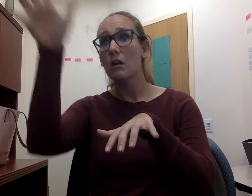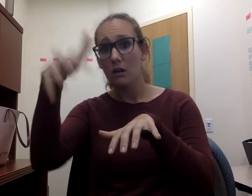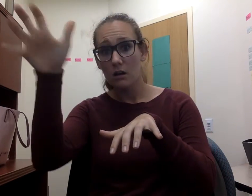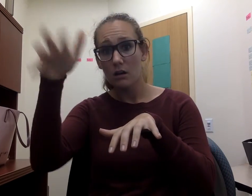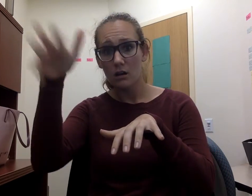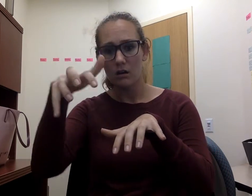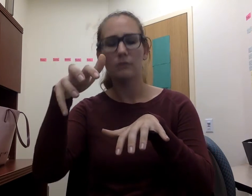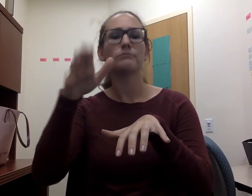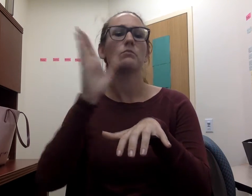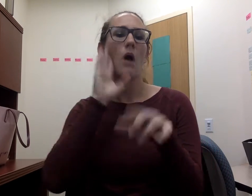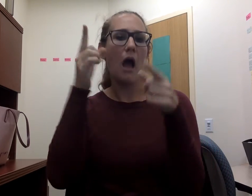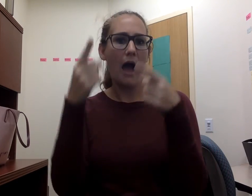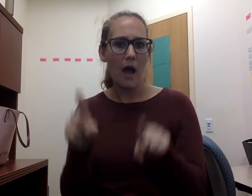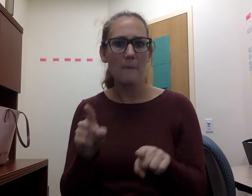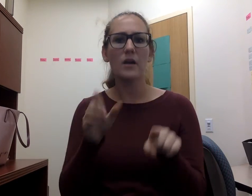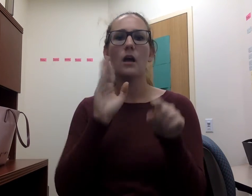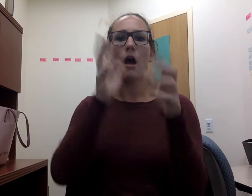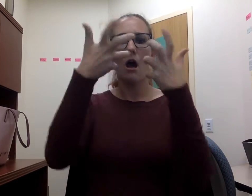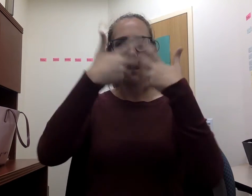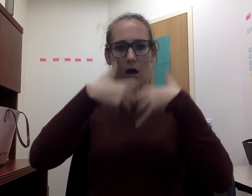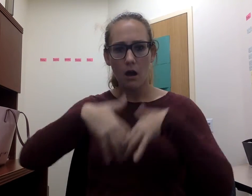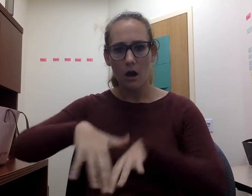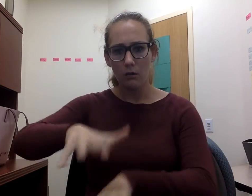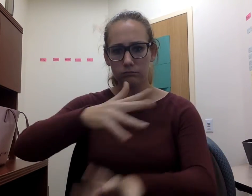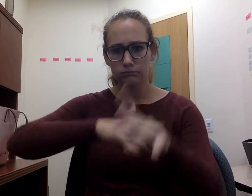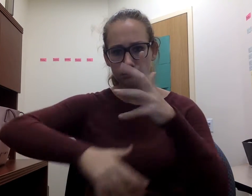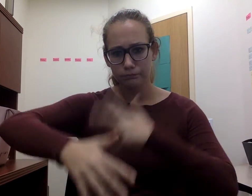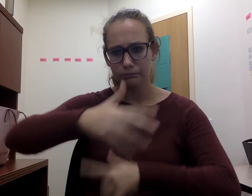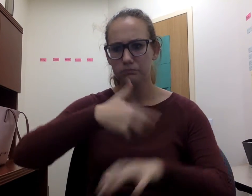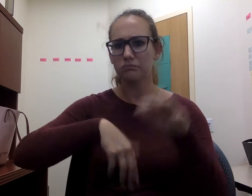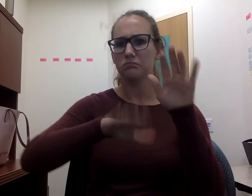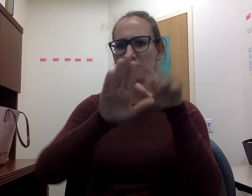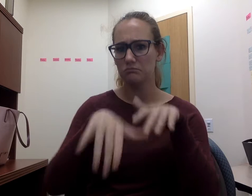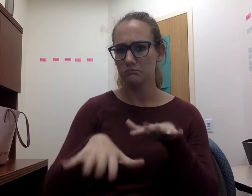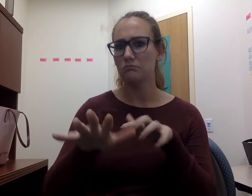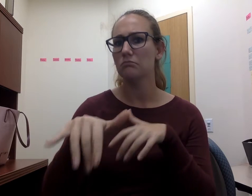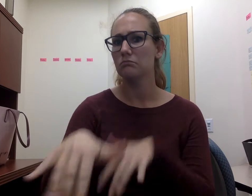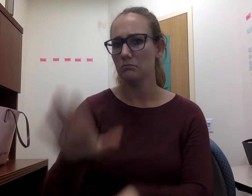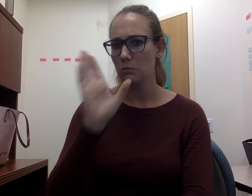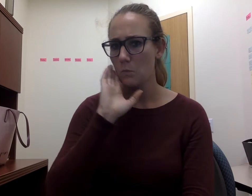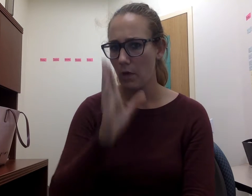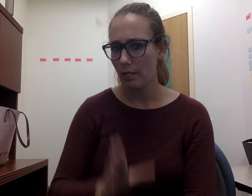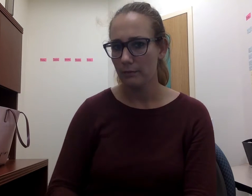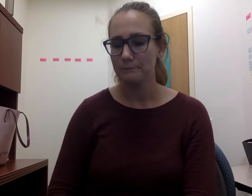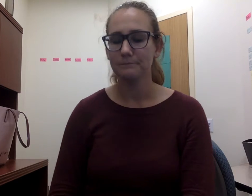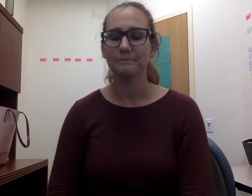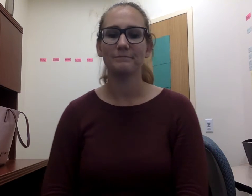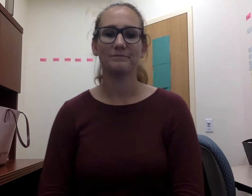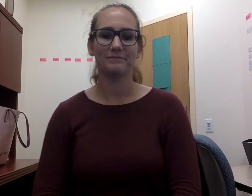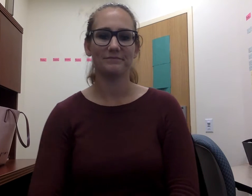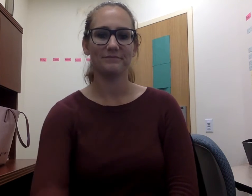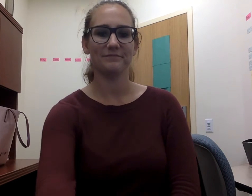currents. Rain and snow that falls directly on rivers and streams becomes one part of stream flow.